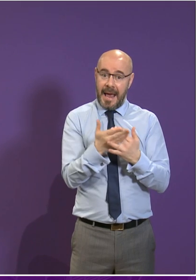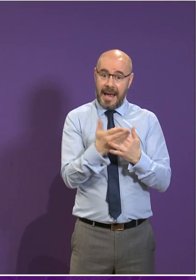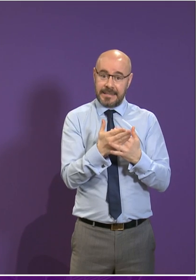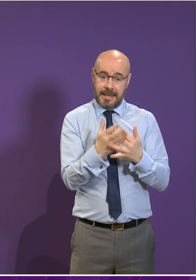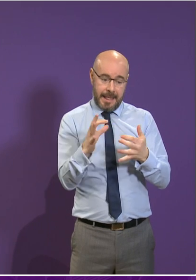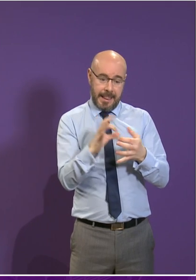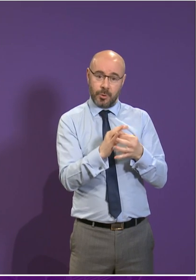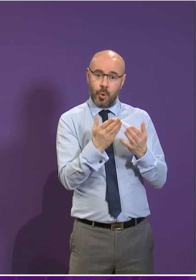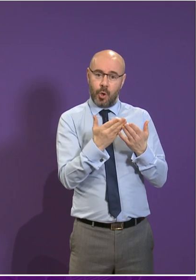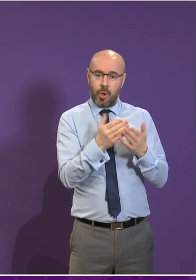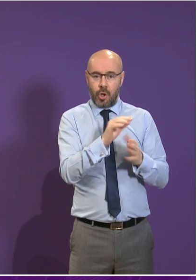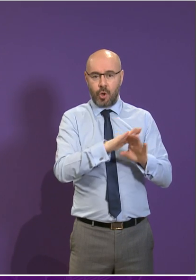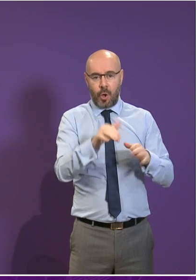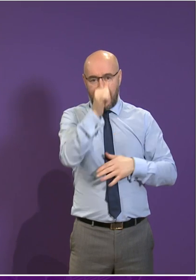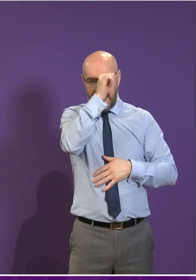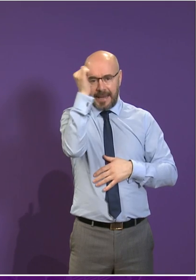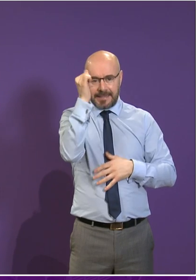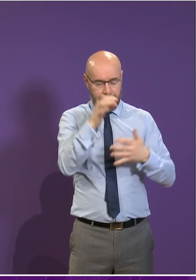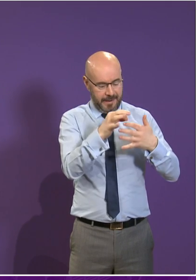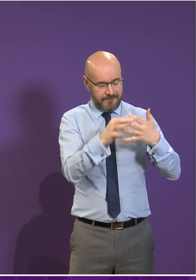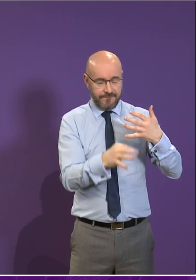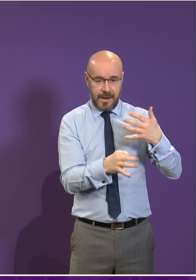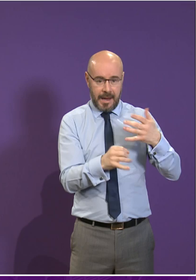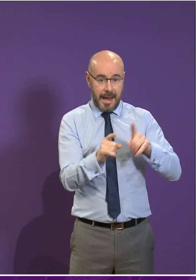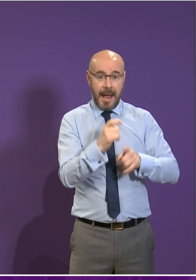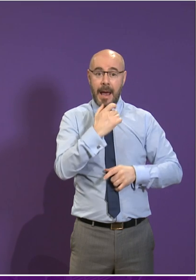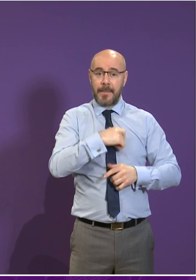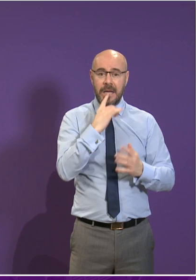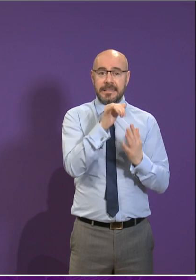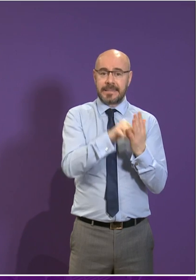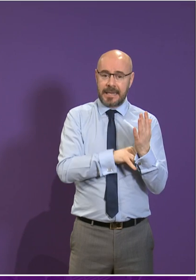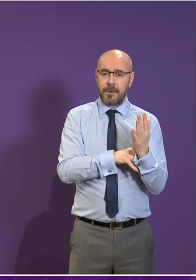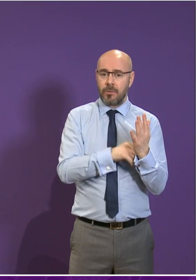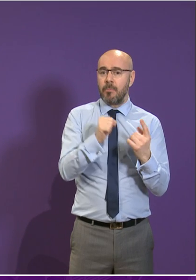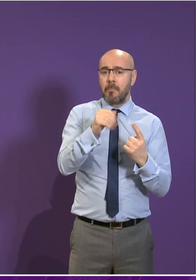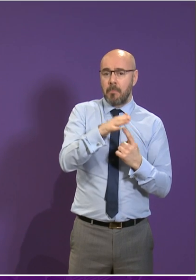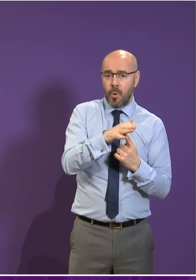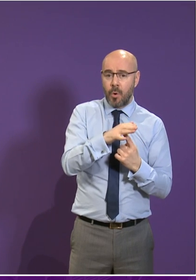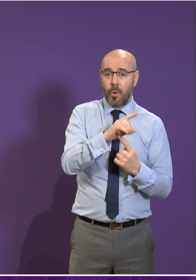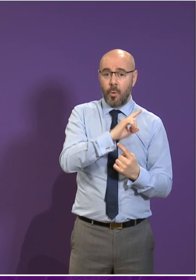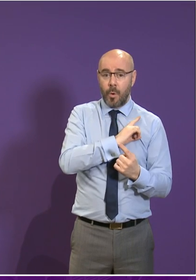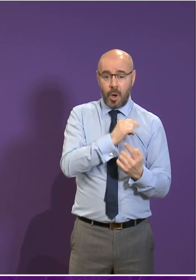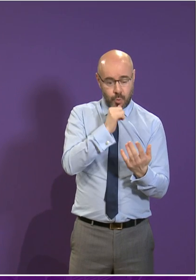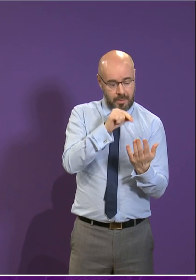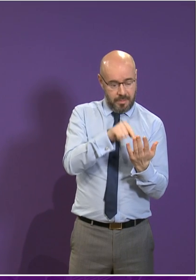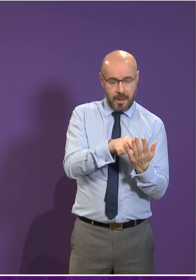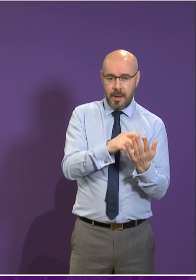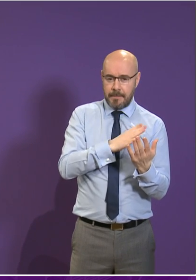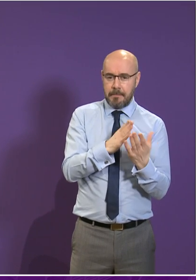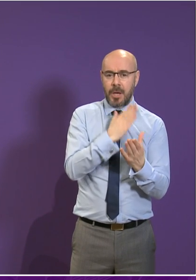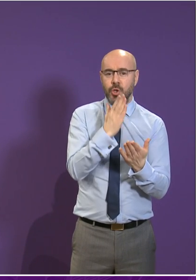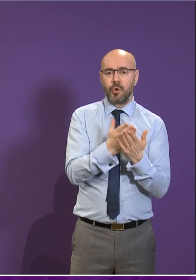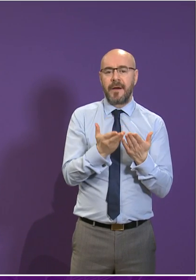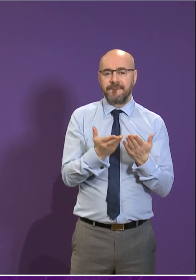the non-academic factors, so the personal statement, is absolutely crucial, because we need to get, if we are going to use that, we need to make sure it's used